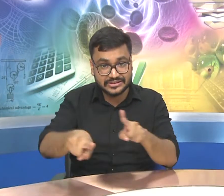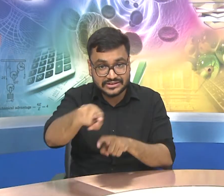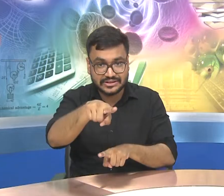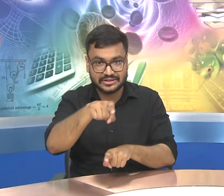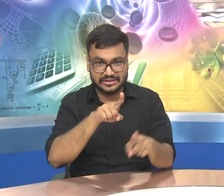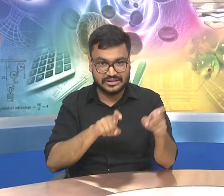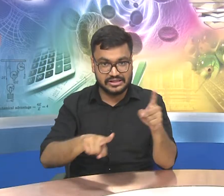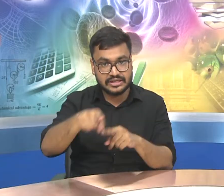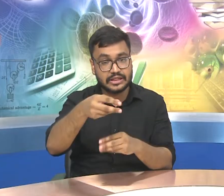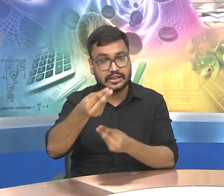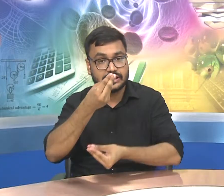detritivore,